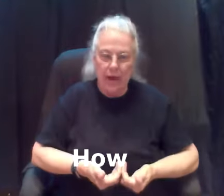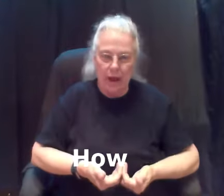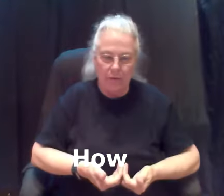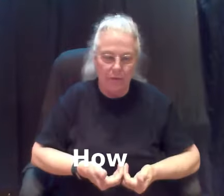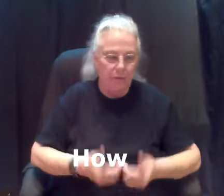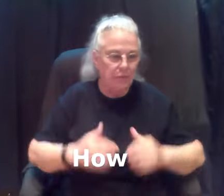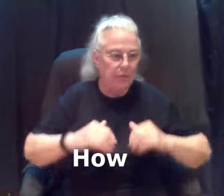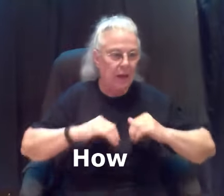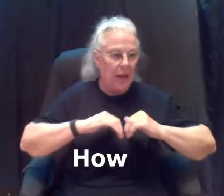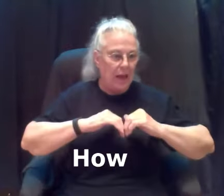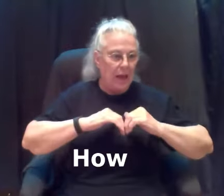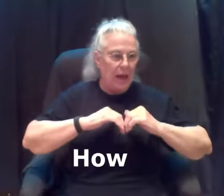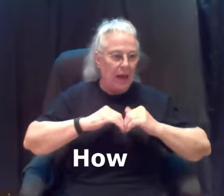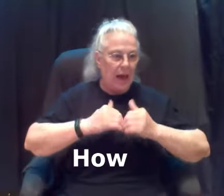down. How?